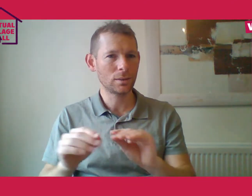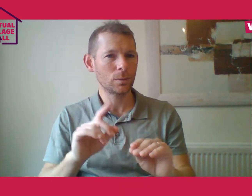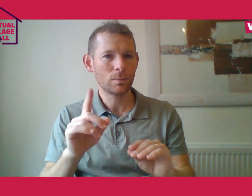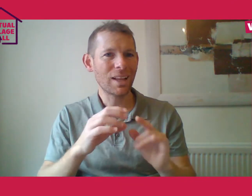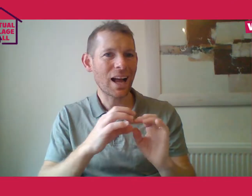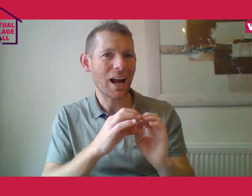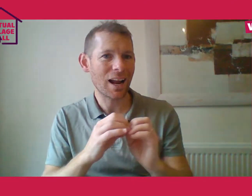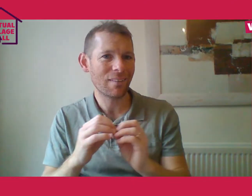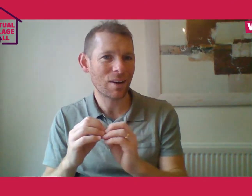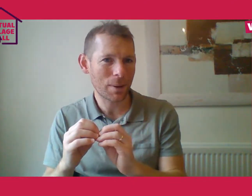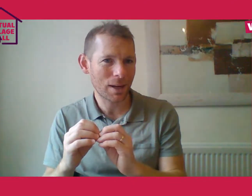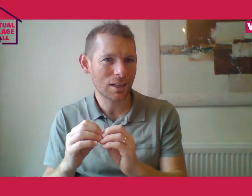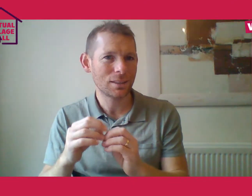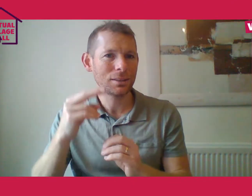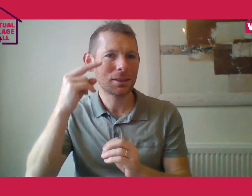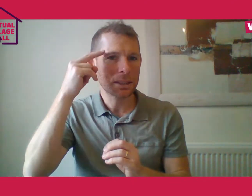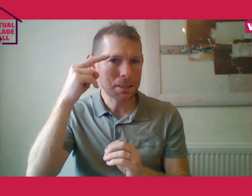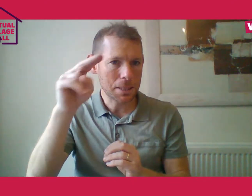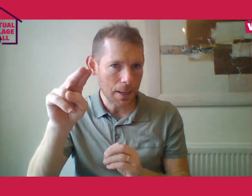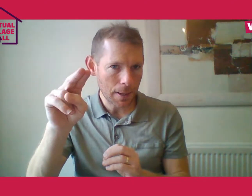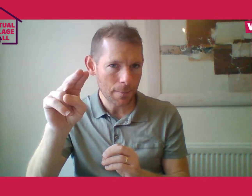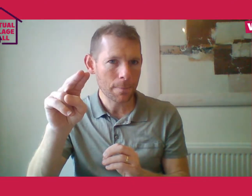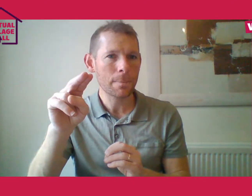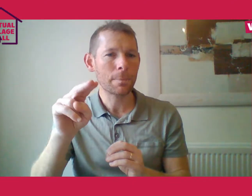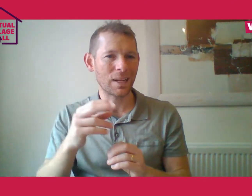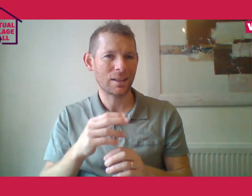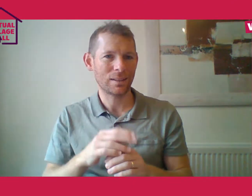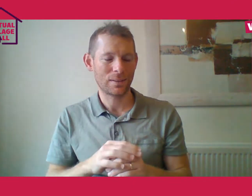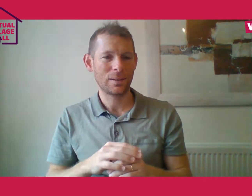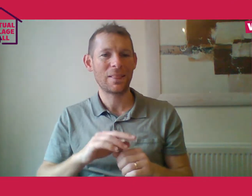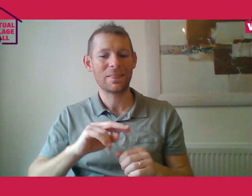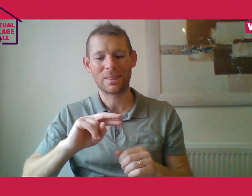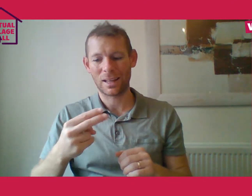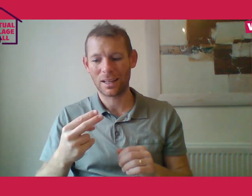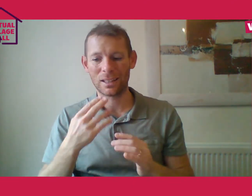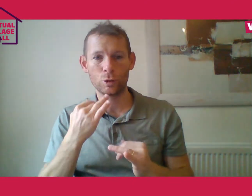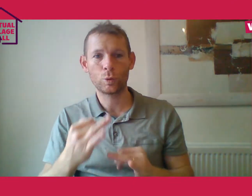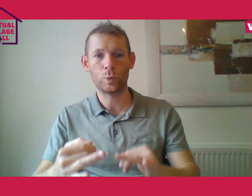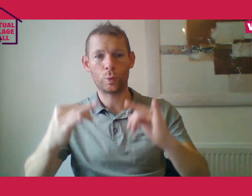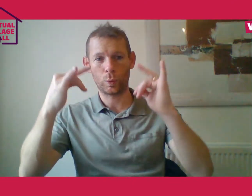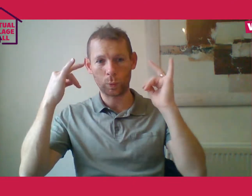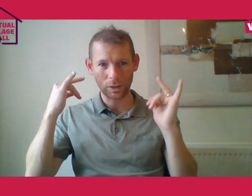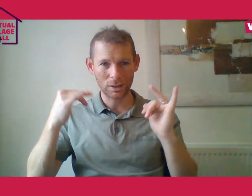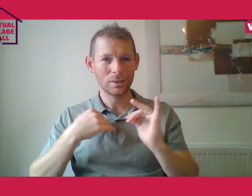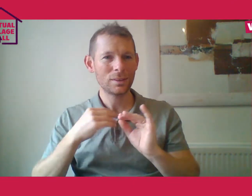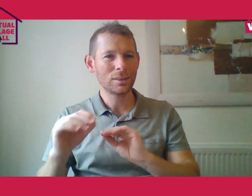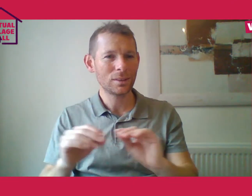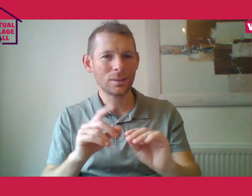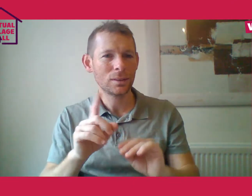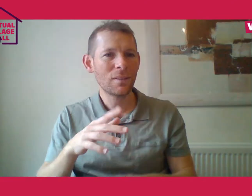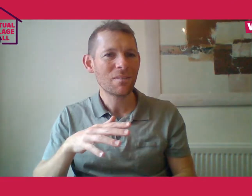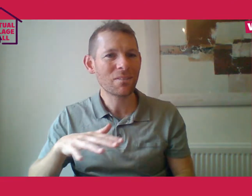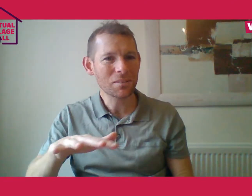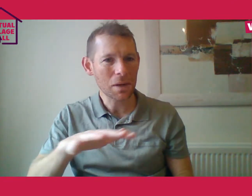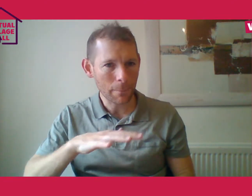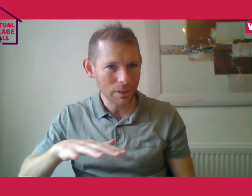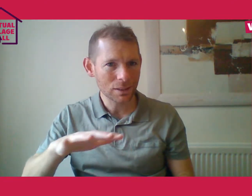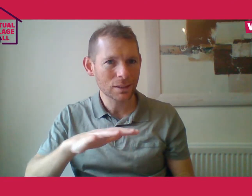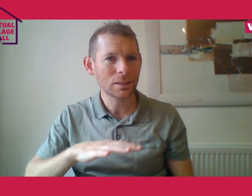So 4 weeks ago, again, at the beginning of the academic year, we started with the alphabet, with greetings, like what is your name and things like that. Then